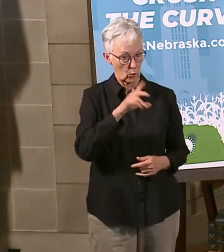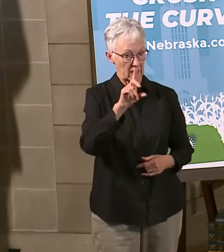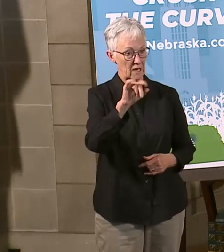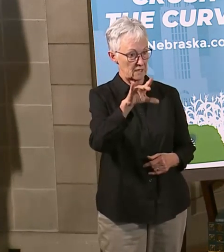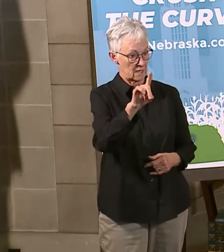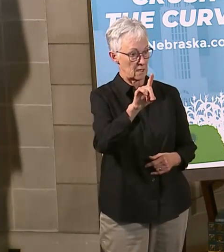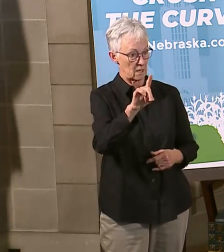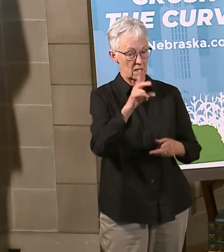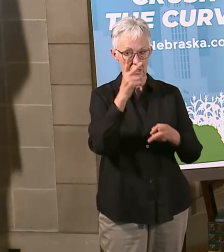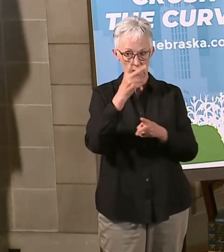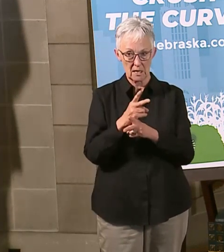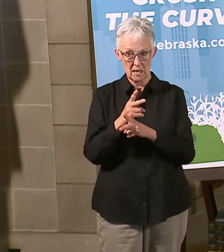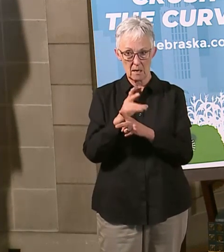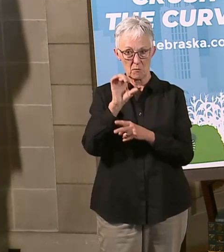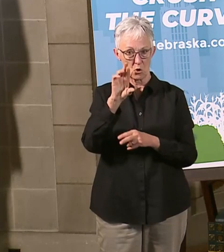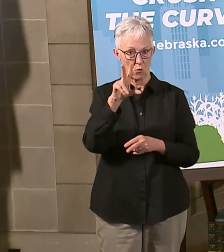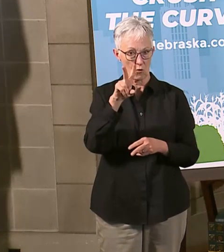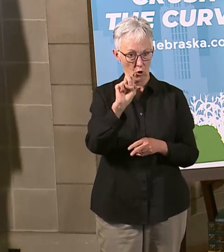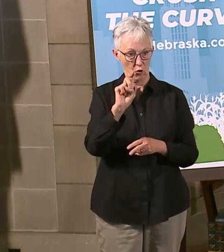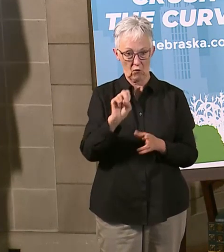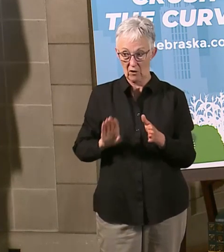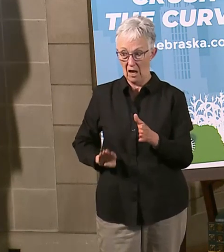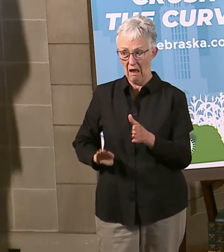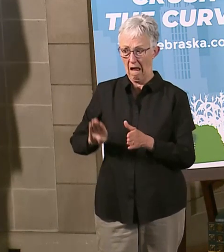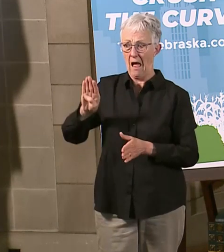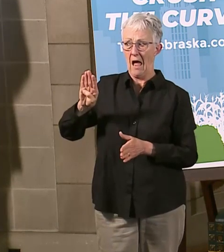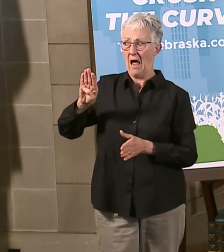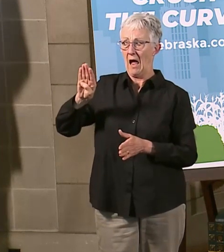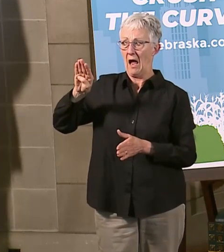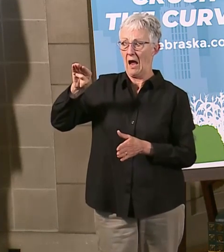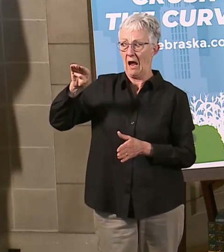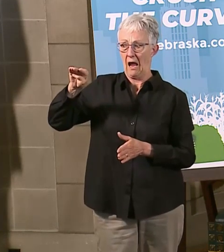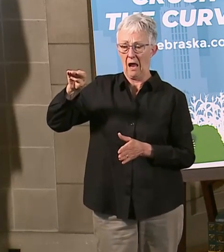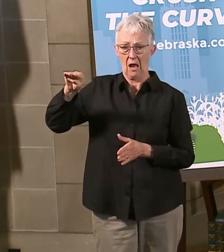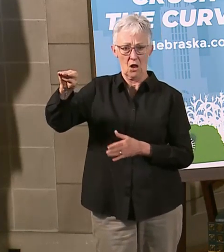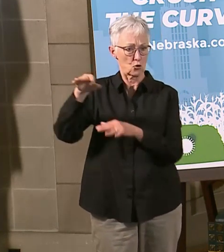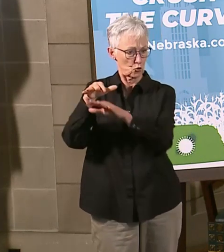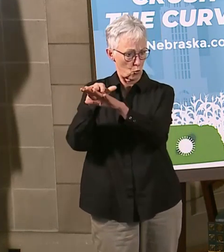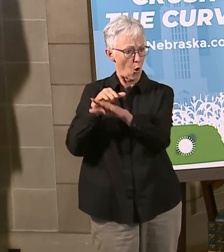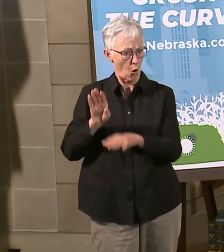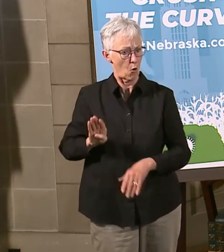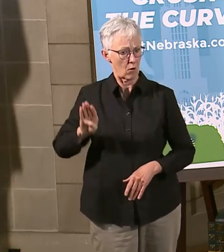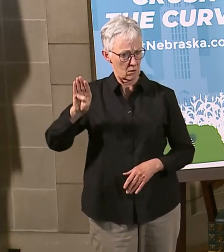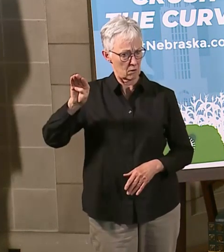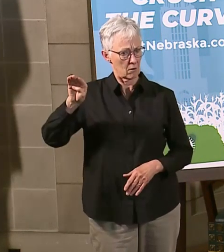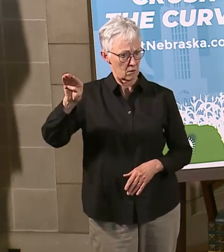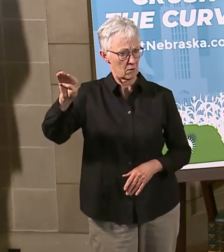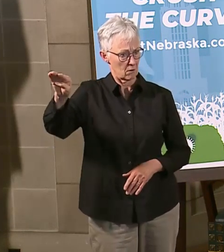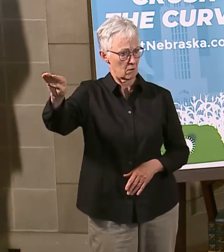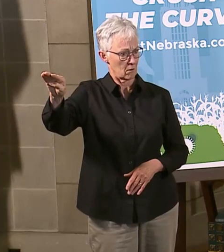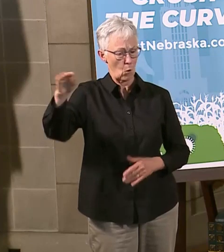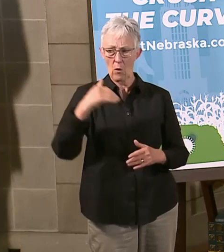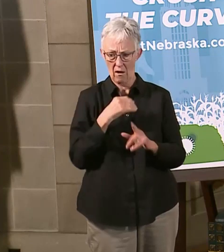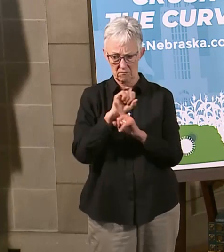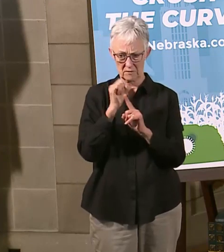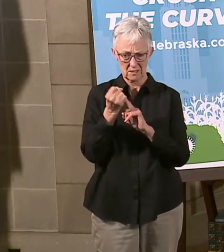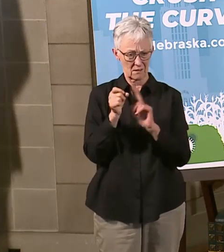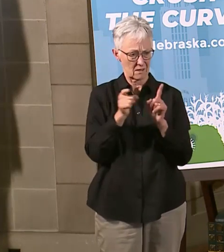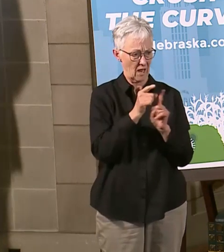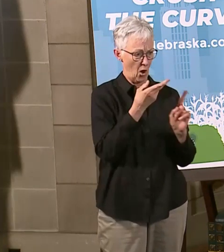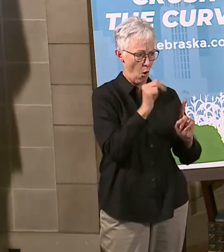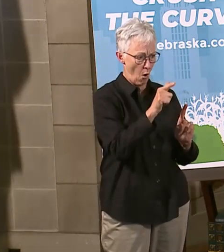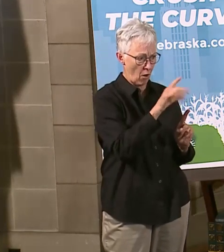we're continuing to manage. Continue to manage it to be able to do that. When we have situations where, like in Hall County or Dawson County, where we